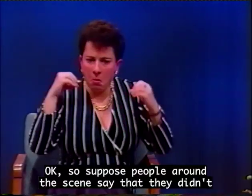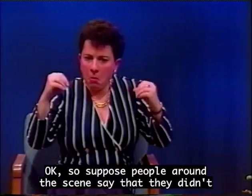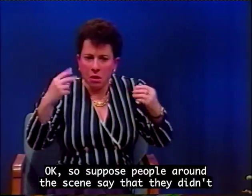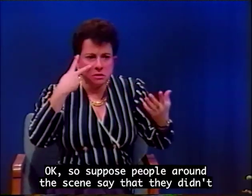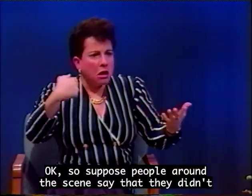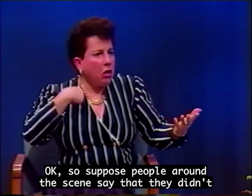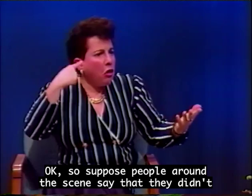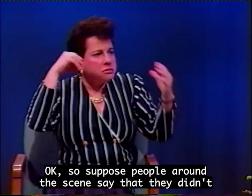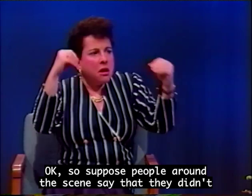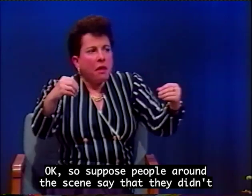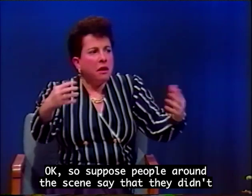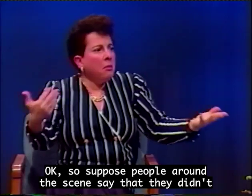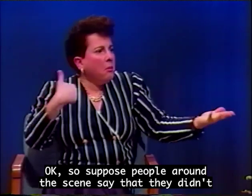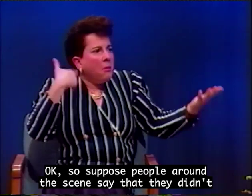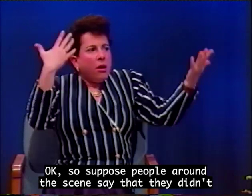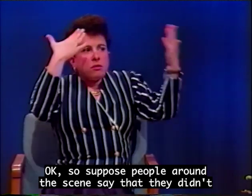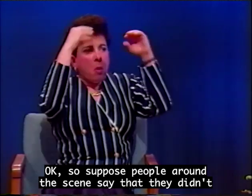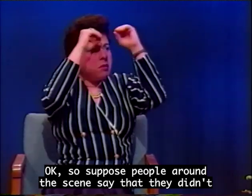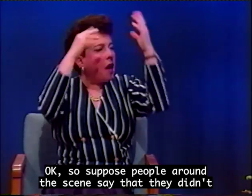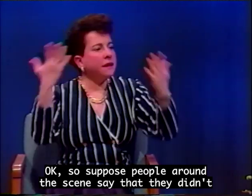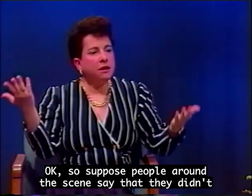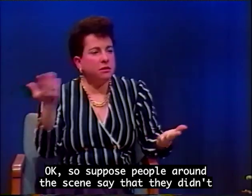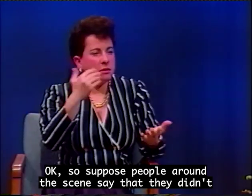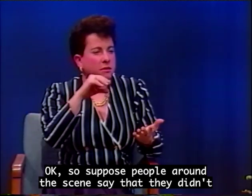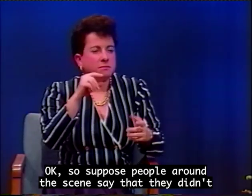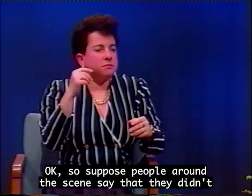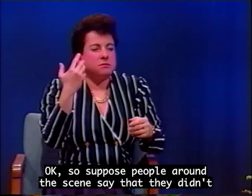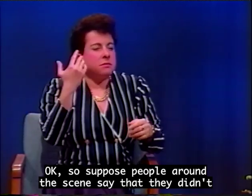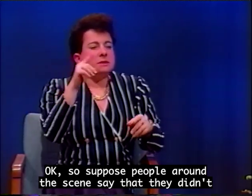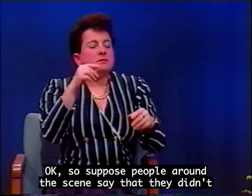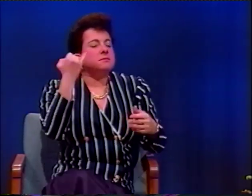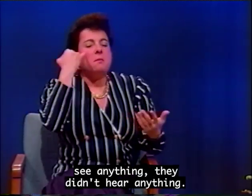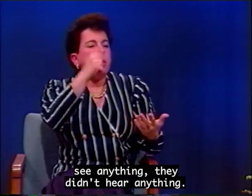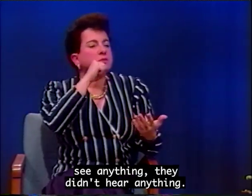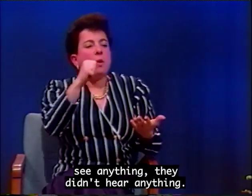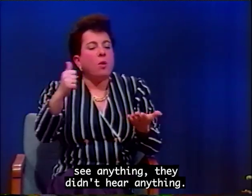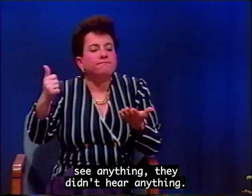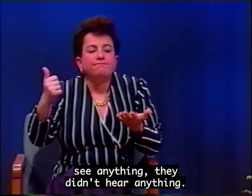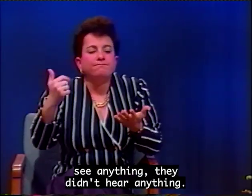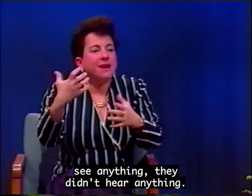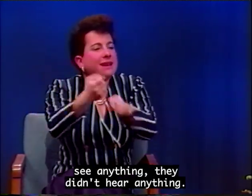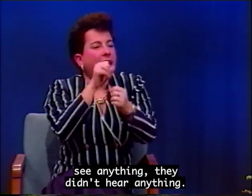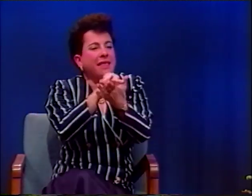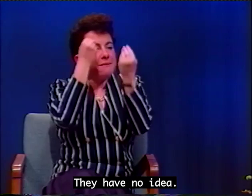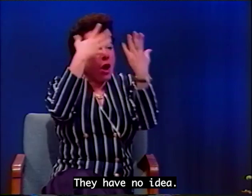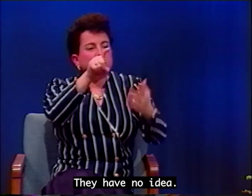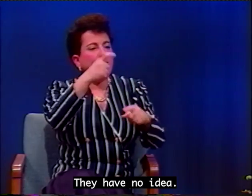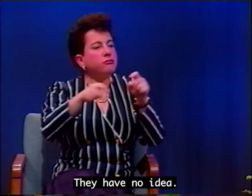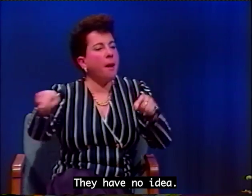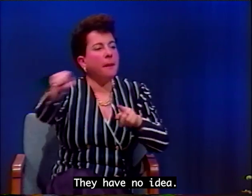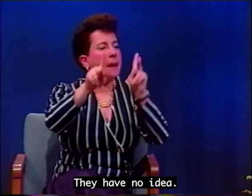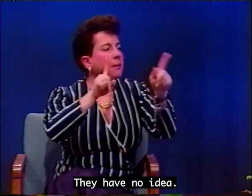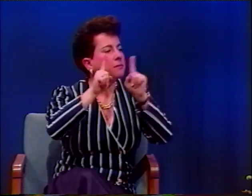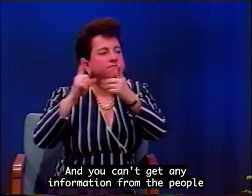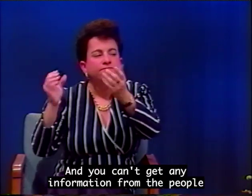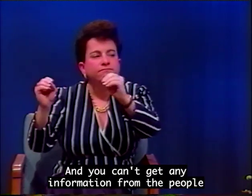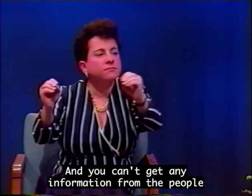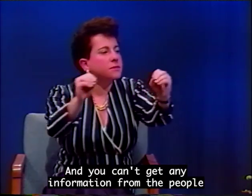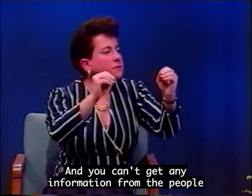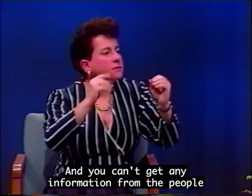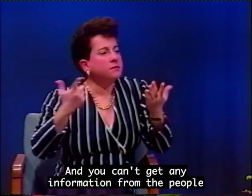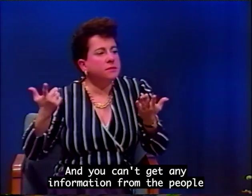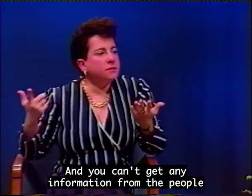Okay, so suppose people around the scene say that they didn't see anything, they didn't hear anything, they have no idea,